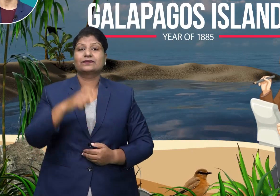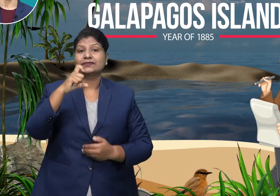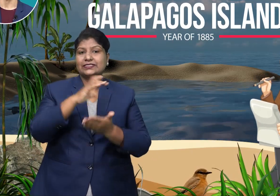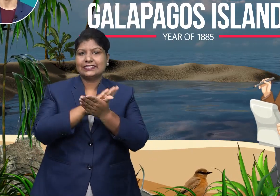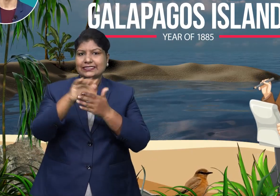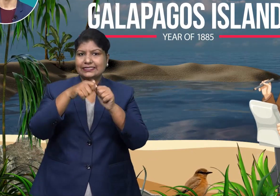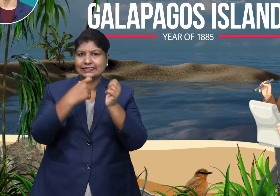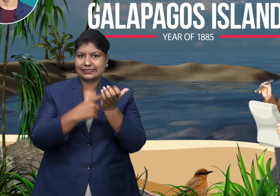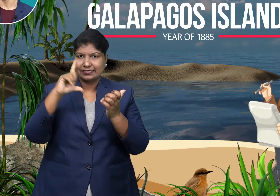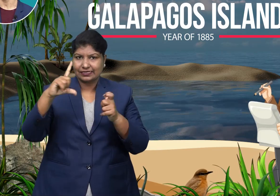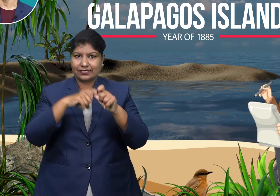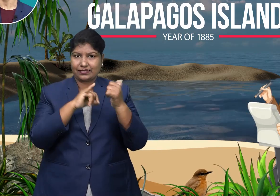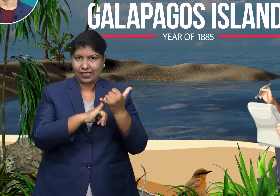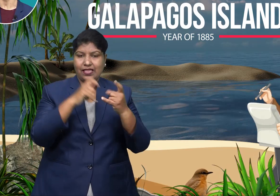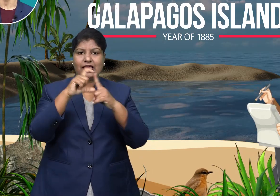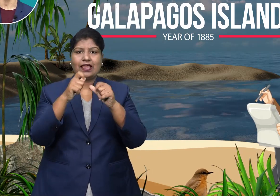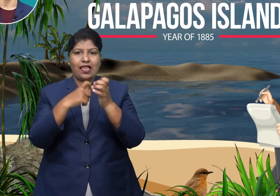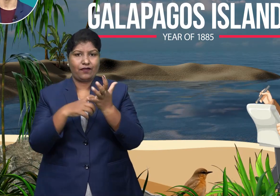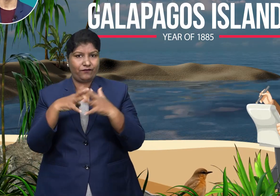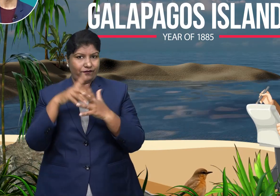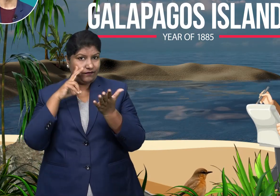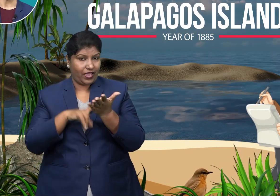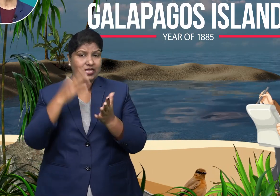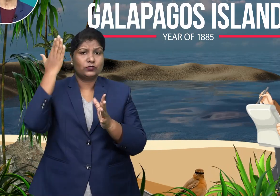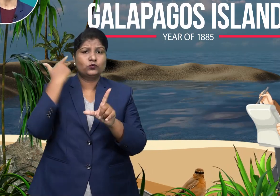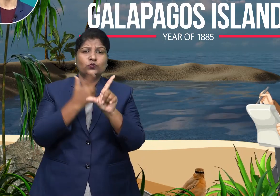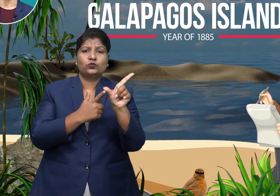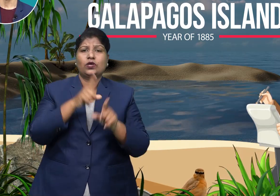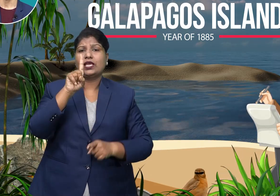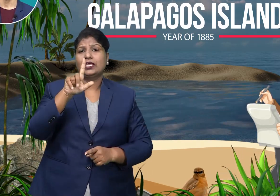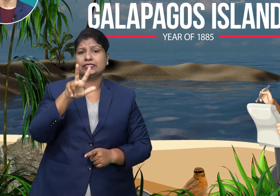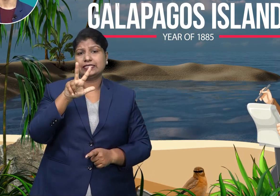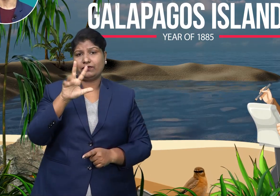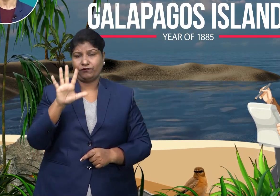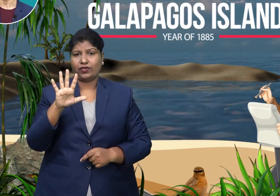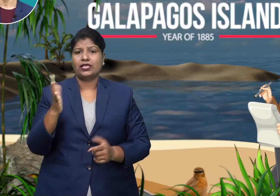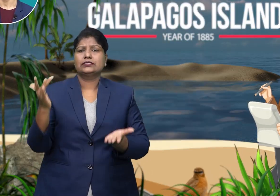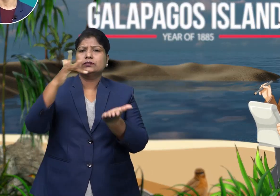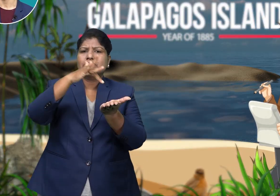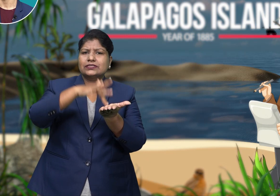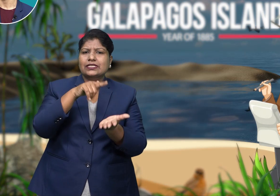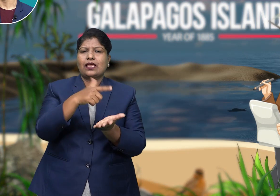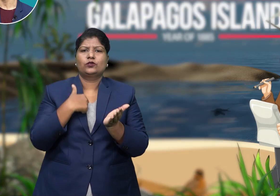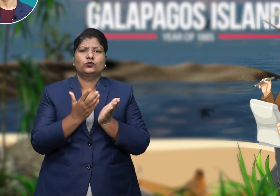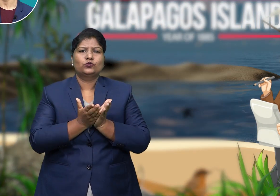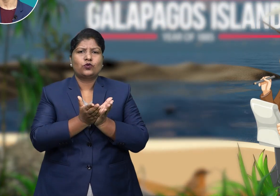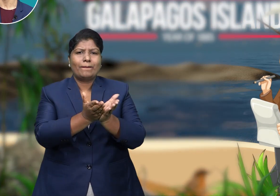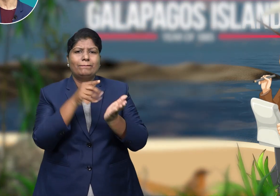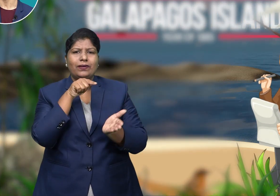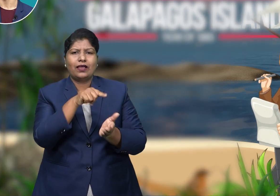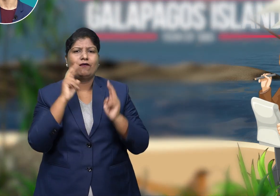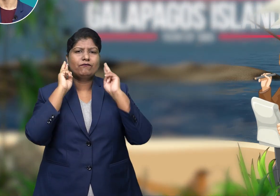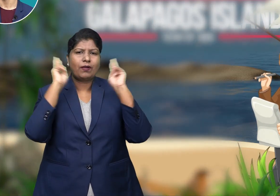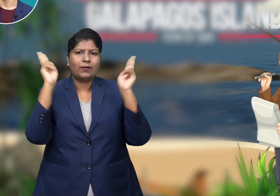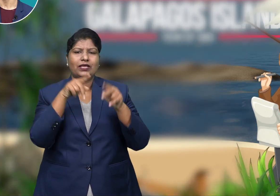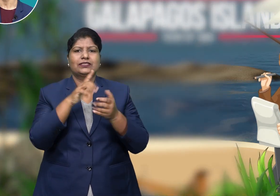Charles Darwin, in the year 1885, landed from the famous ship HMS